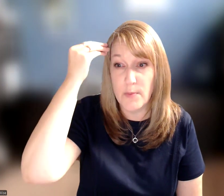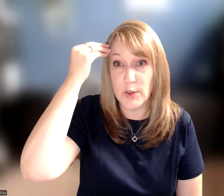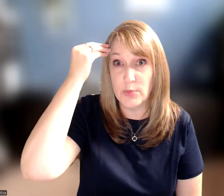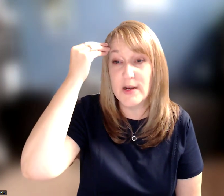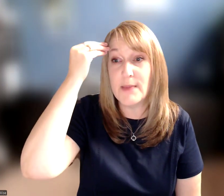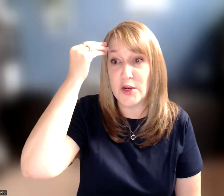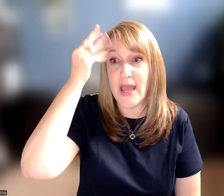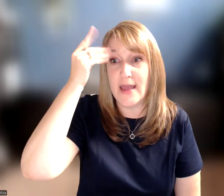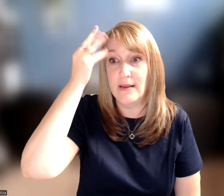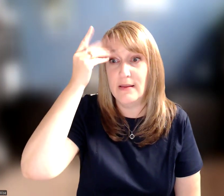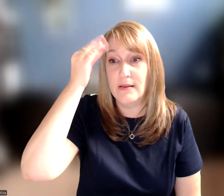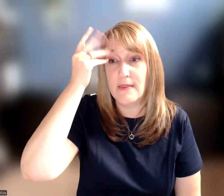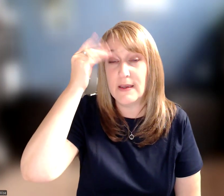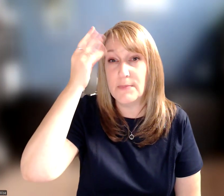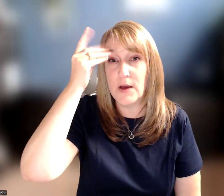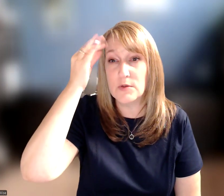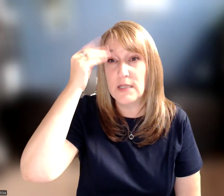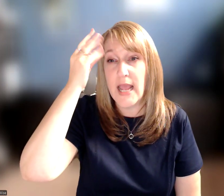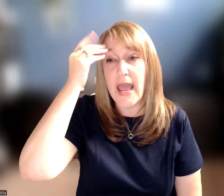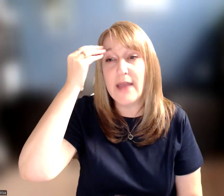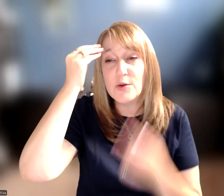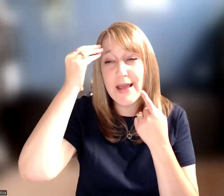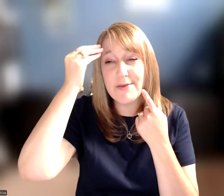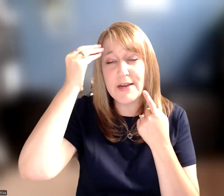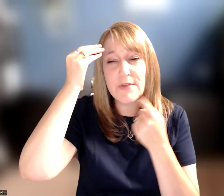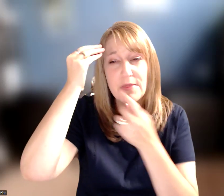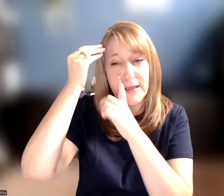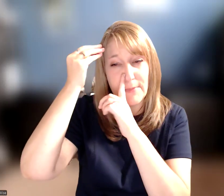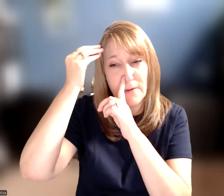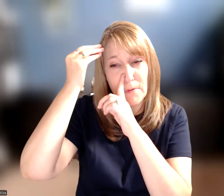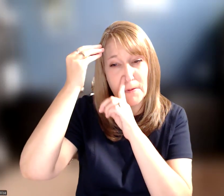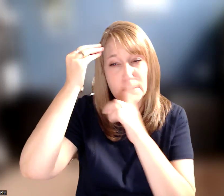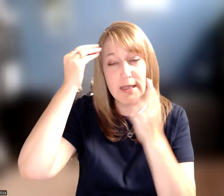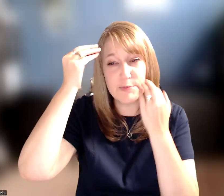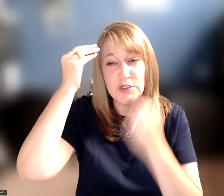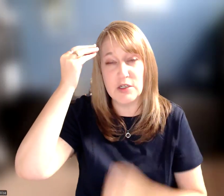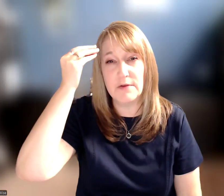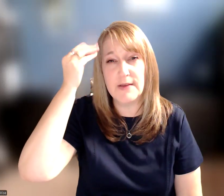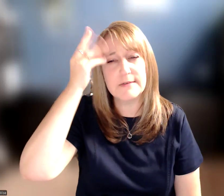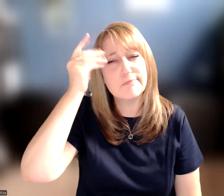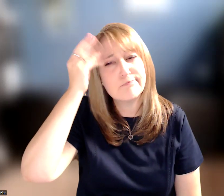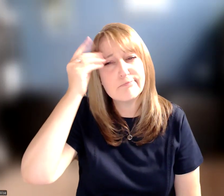but you point them at your head. Think about. And you want to have kind of a think about expression on your face.